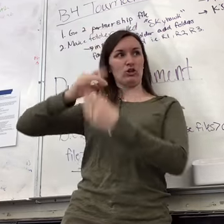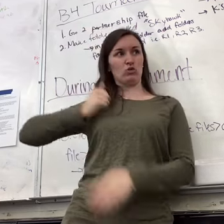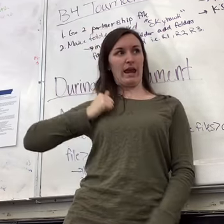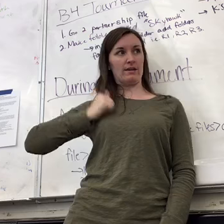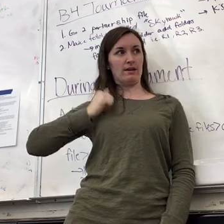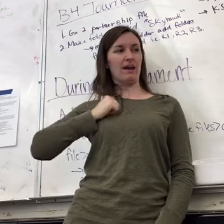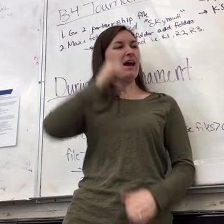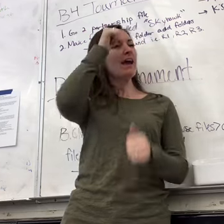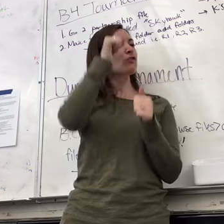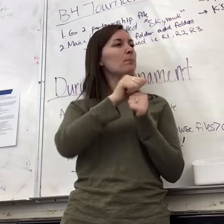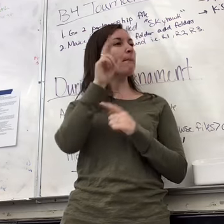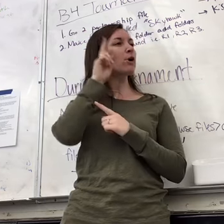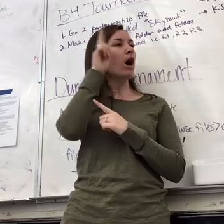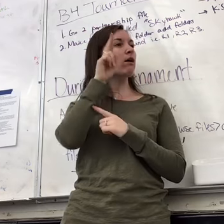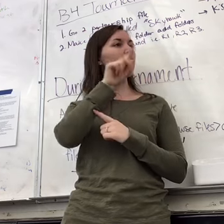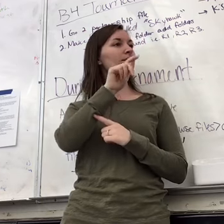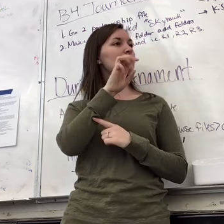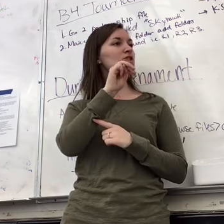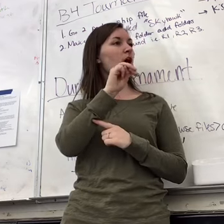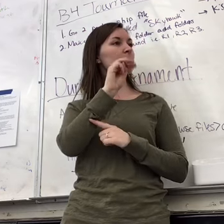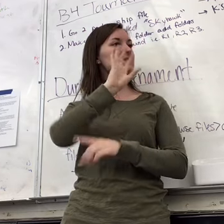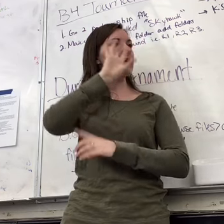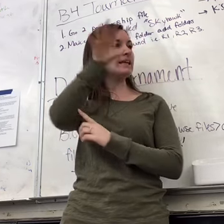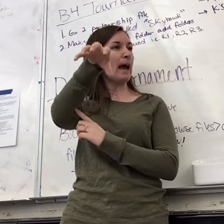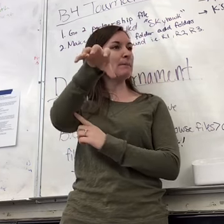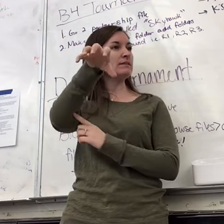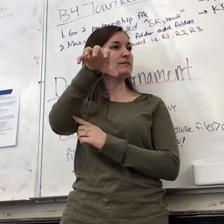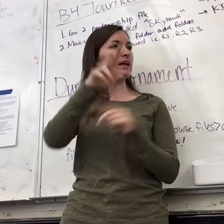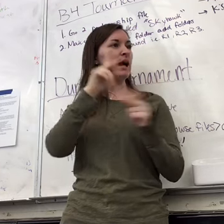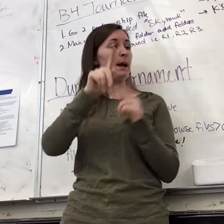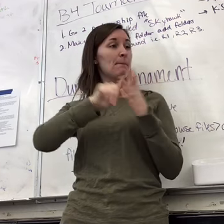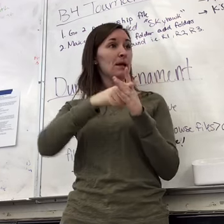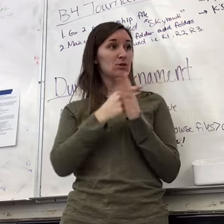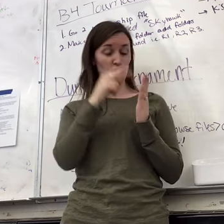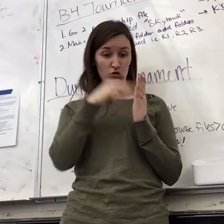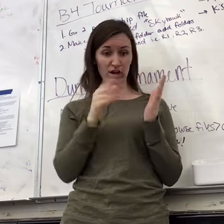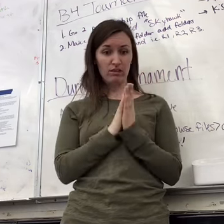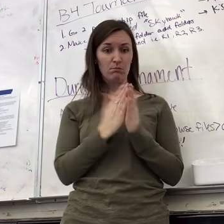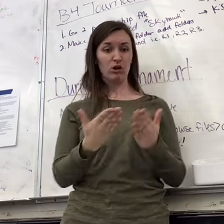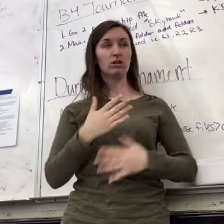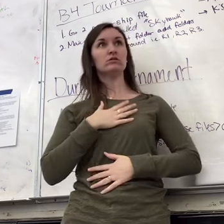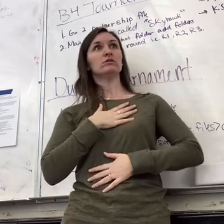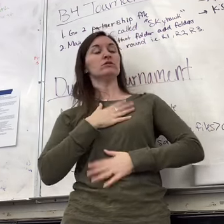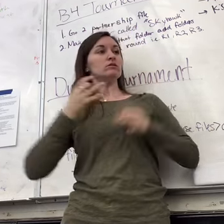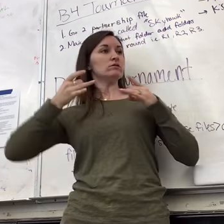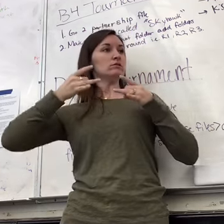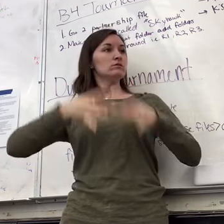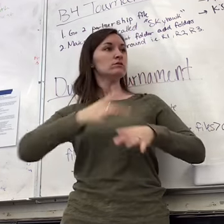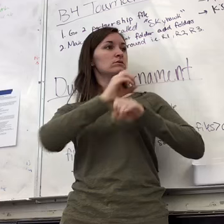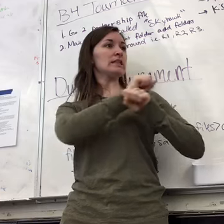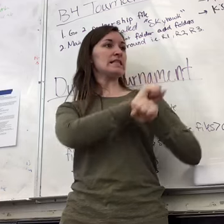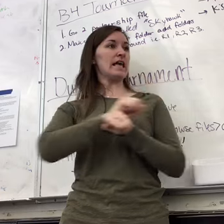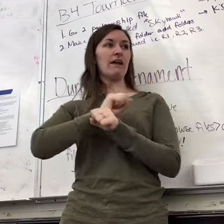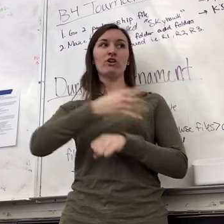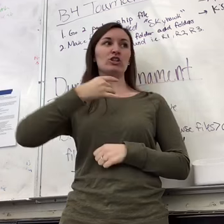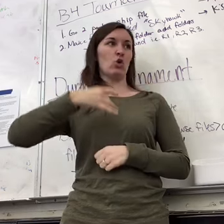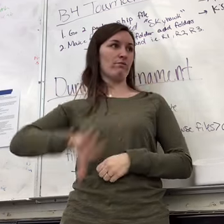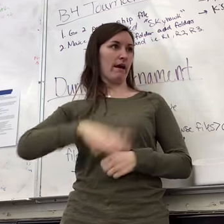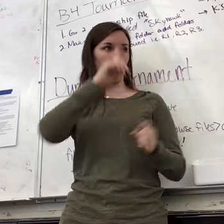Tom's Cabin. All the people in England begin to read that book and now say that slavery is bad, and so because of that, they're going to end it, and